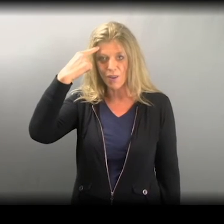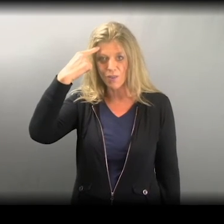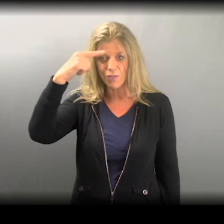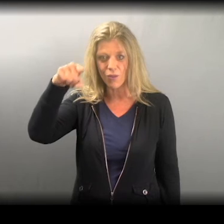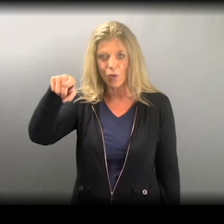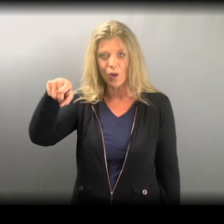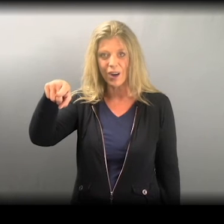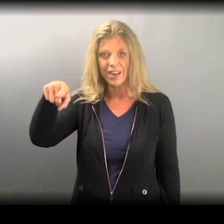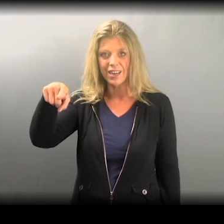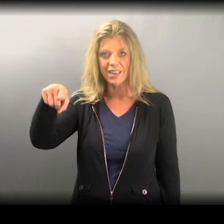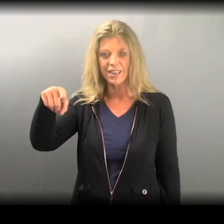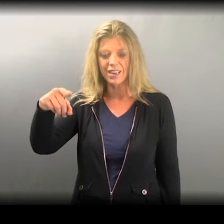for